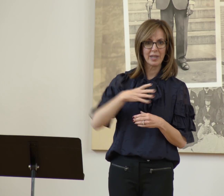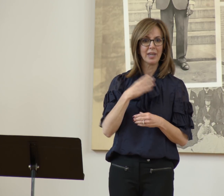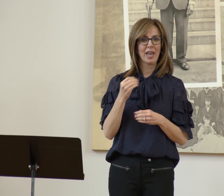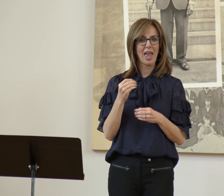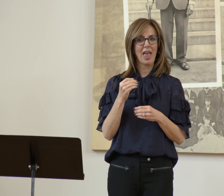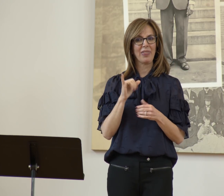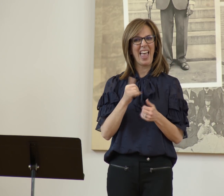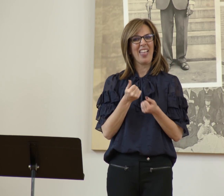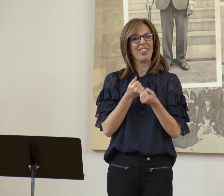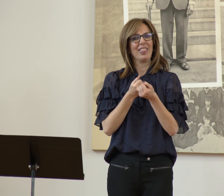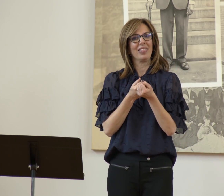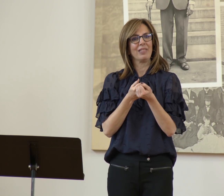time management,